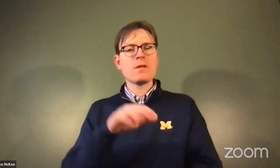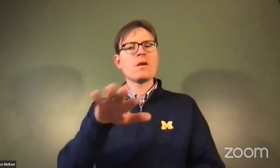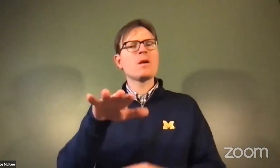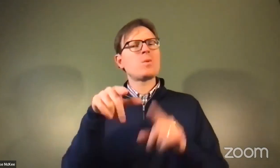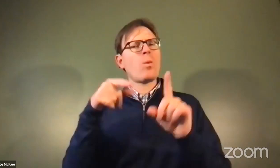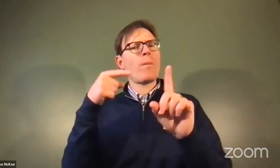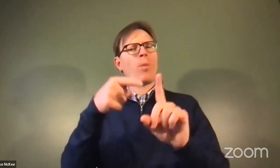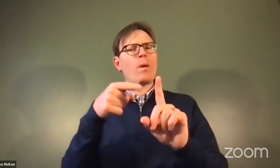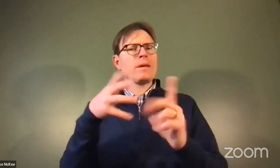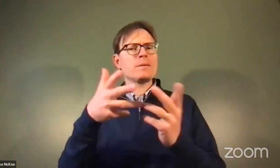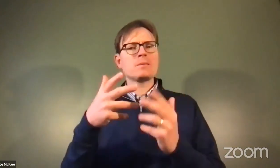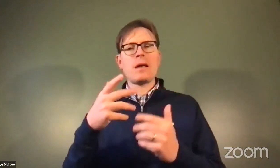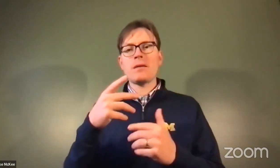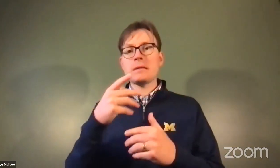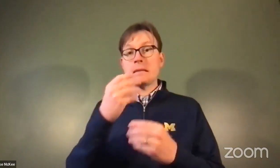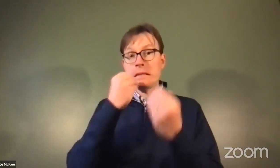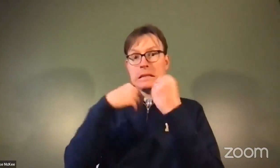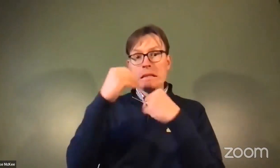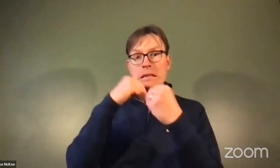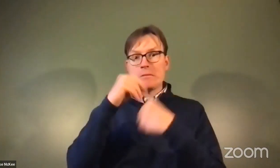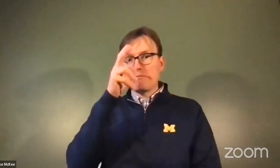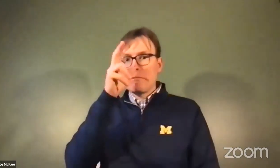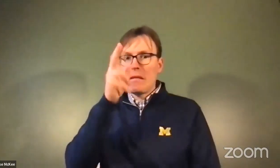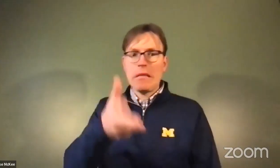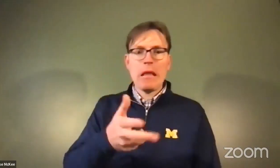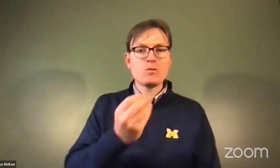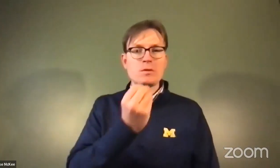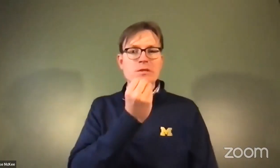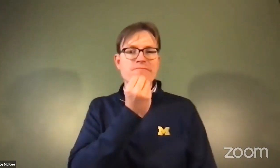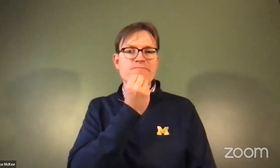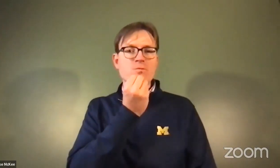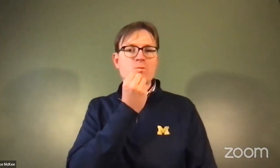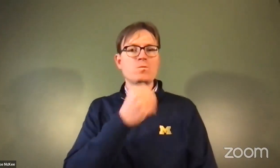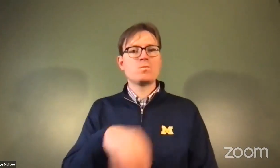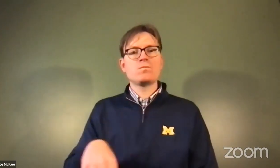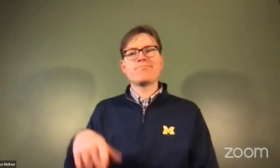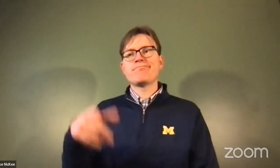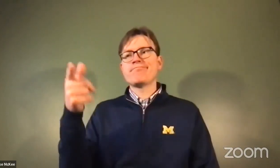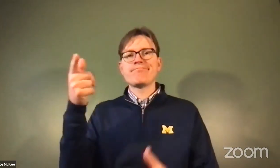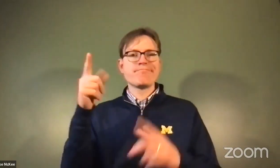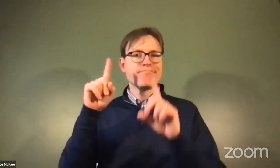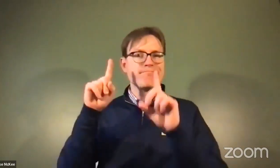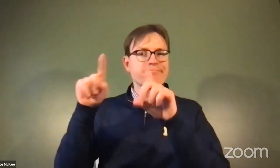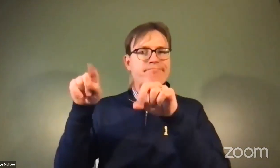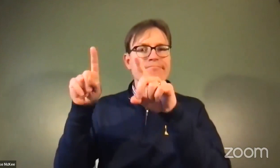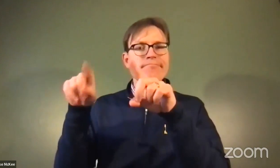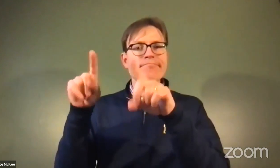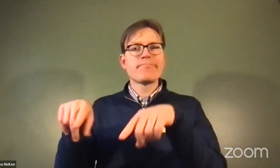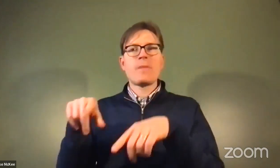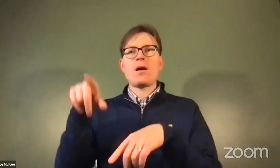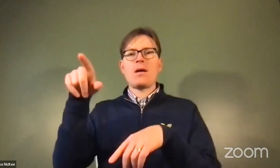And that's shown to be beneficial in improving one's risk. So if you eat junk food,